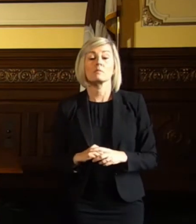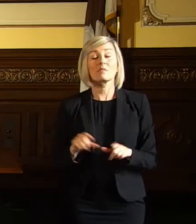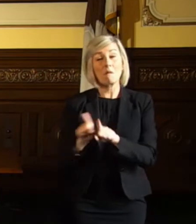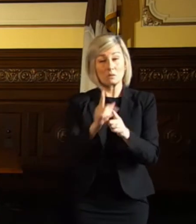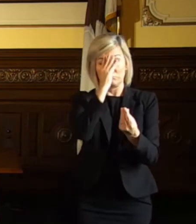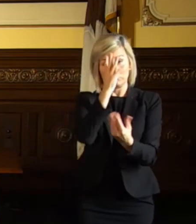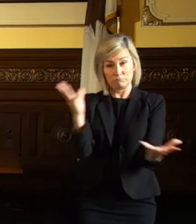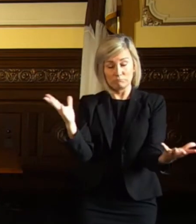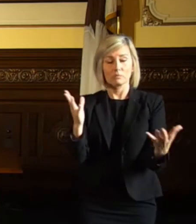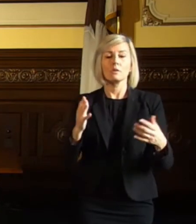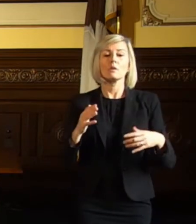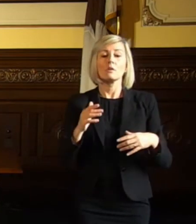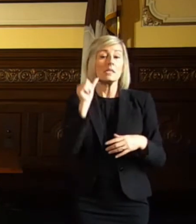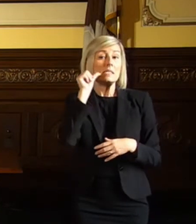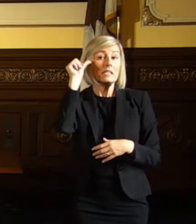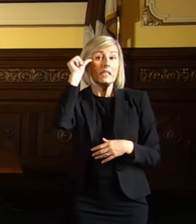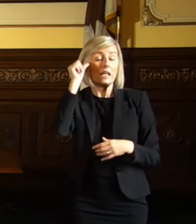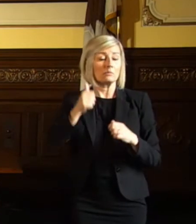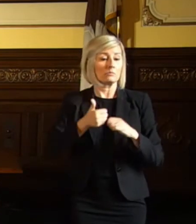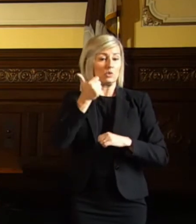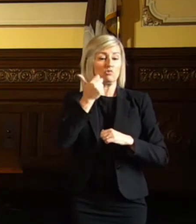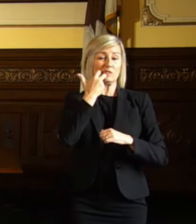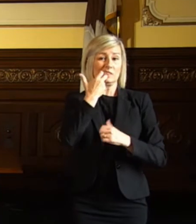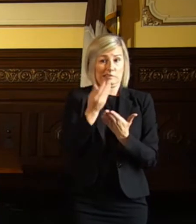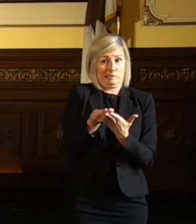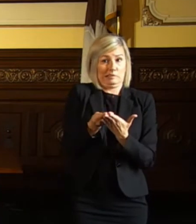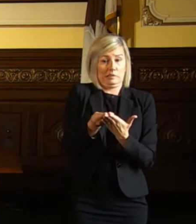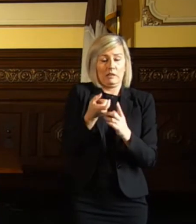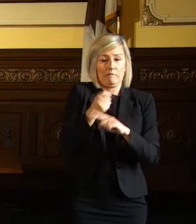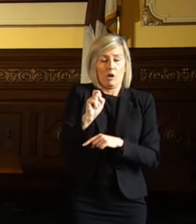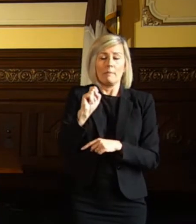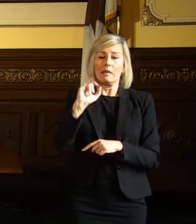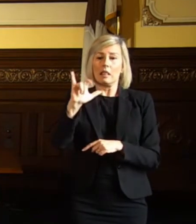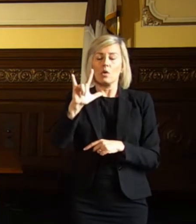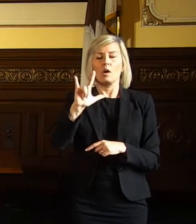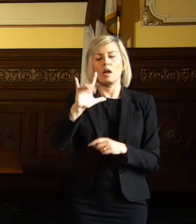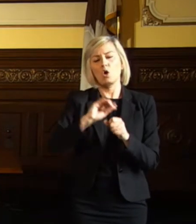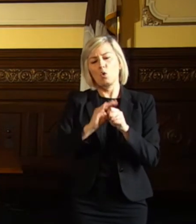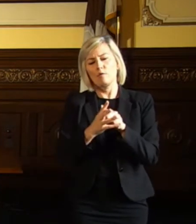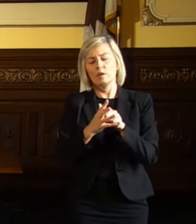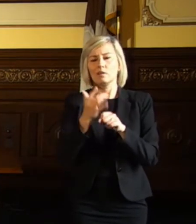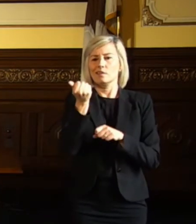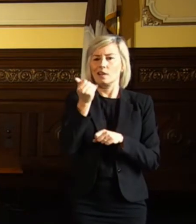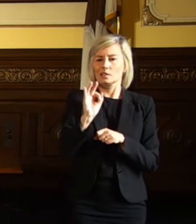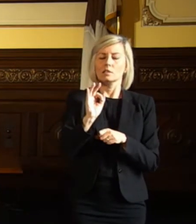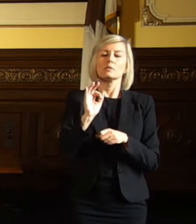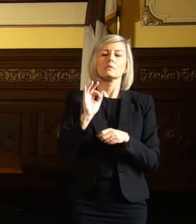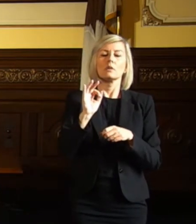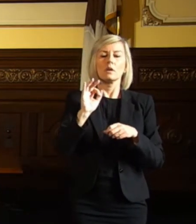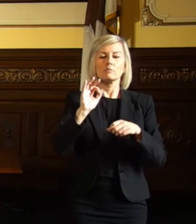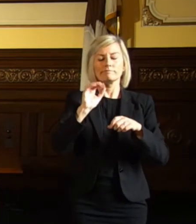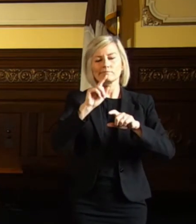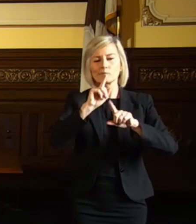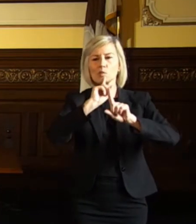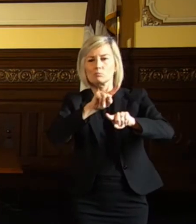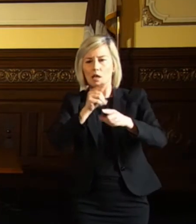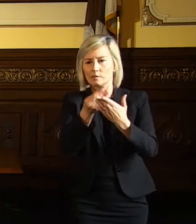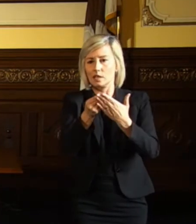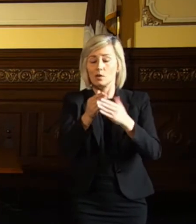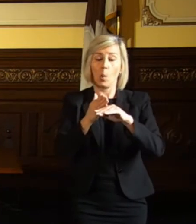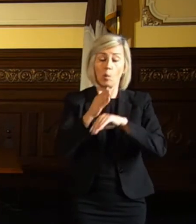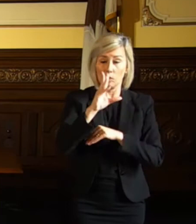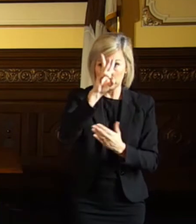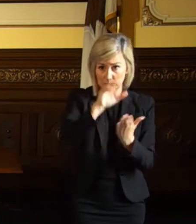know that yesterday, the most recent round of funding from the Illinois COVID-19 Response Fund, over $6